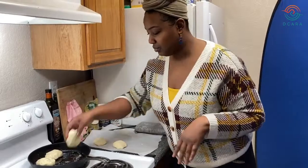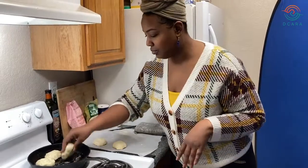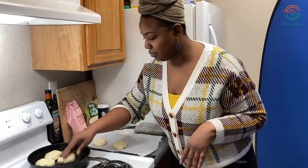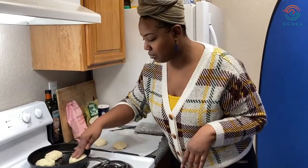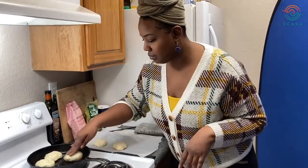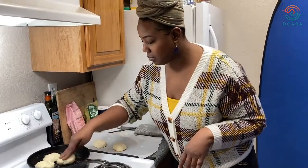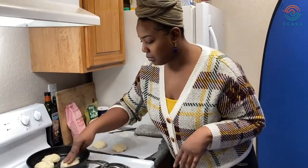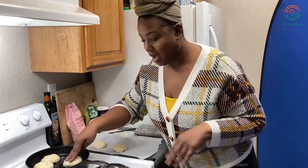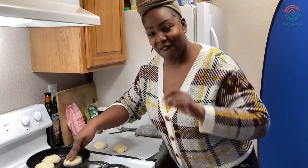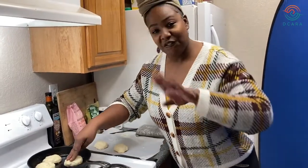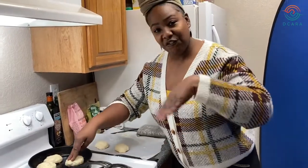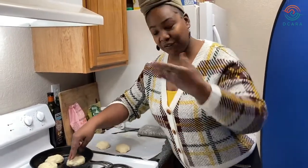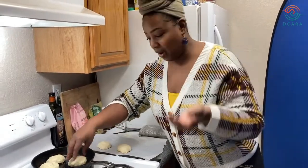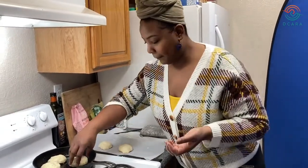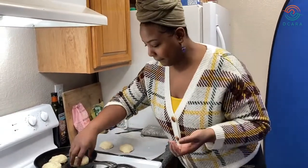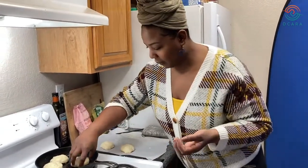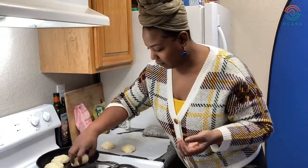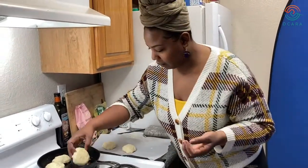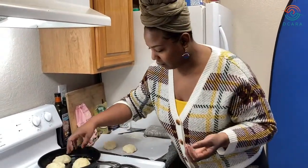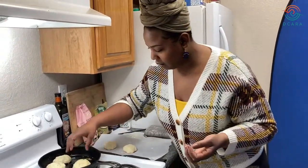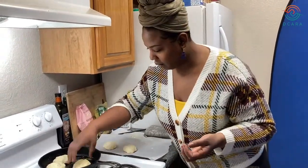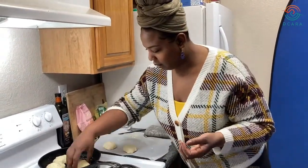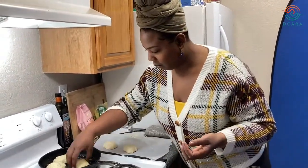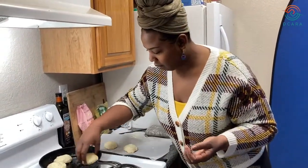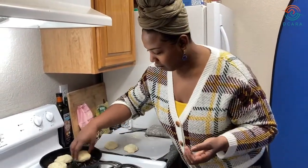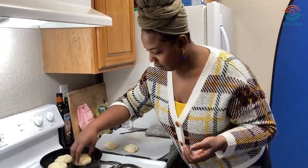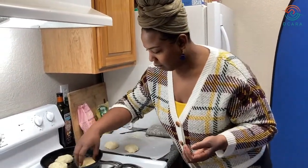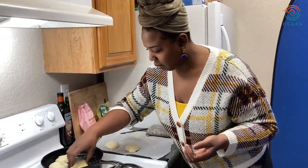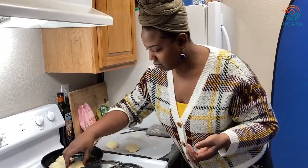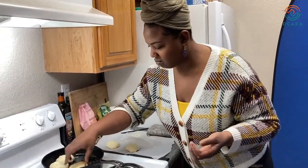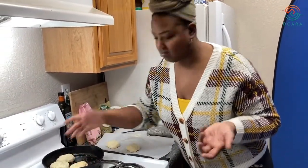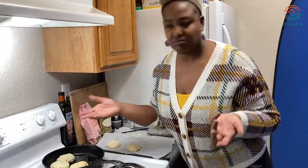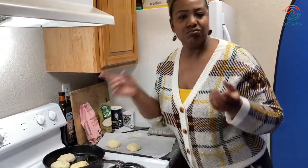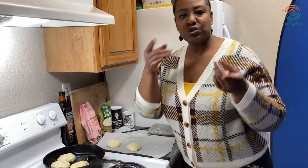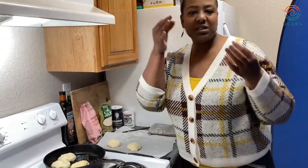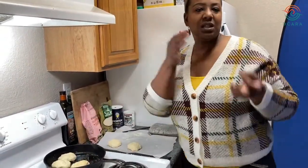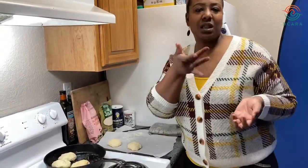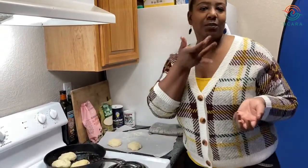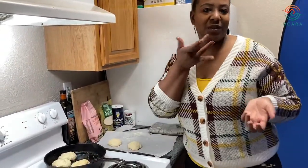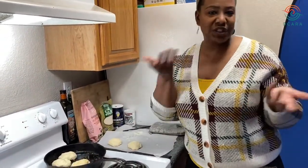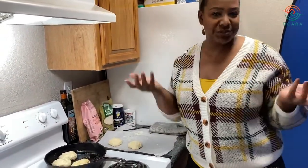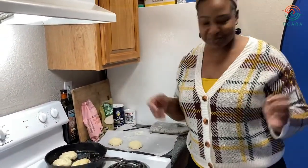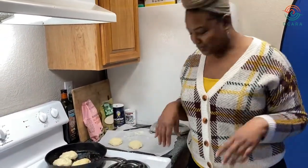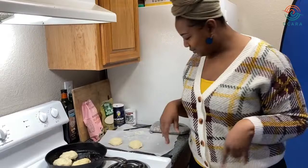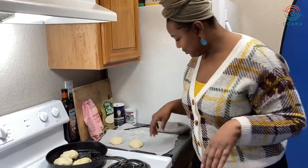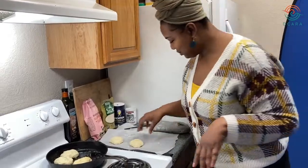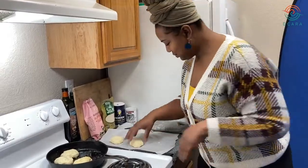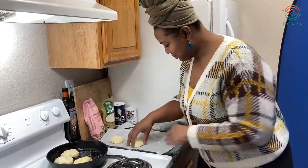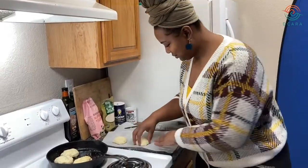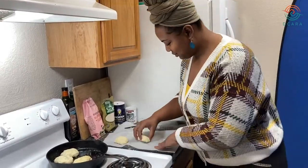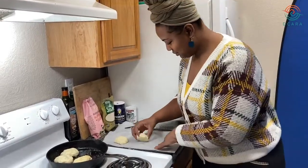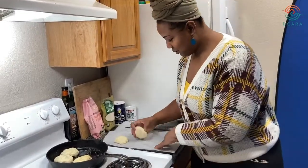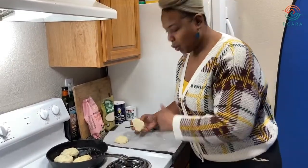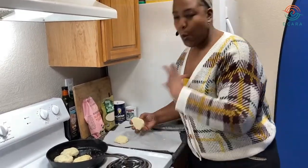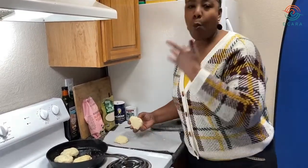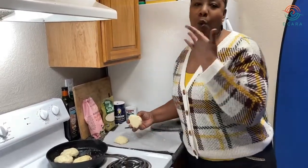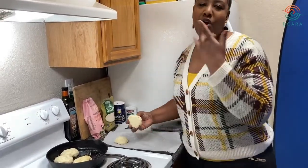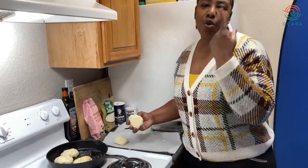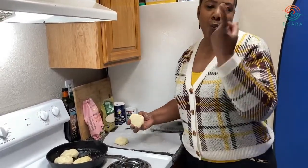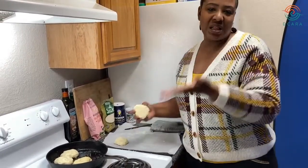You can flip over the biscuit and coat it on each side. It's up to you and what you prefer. I just